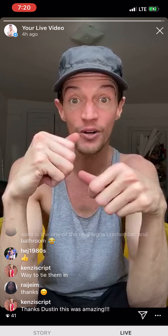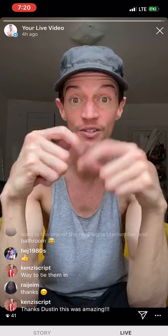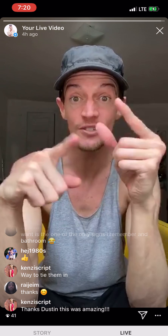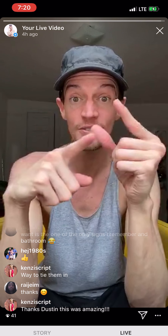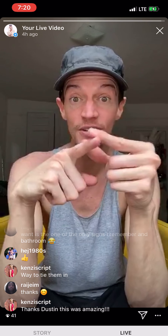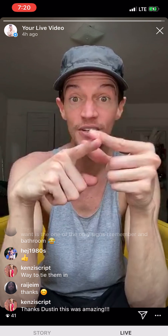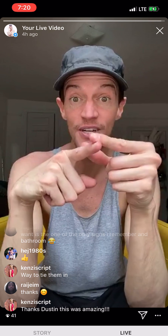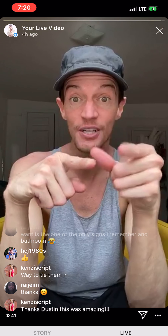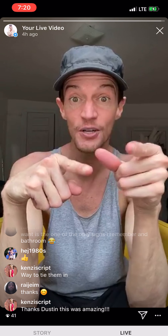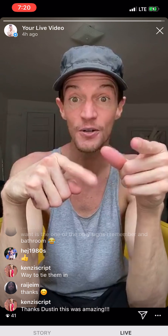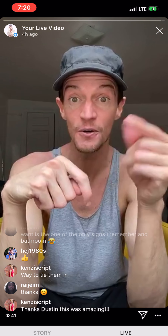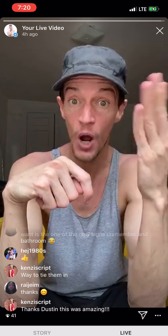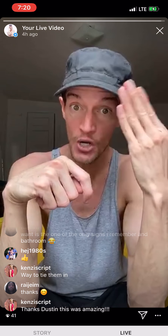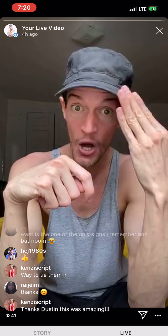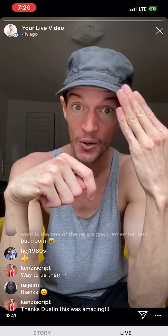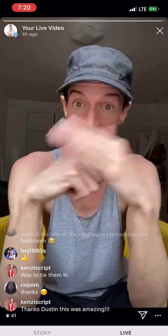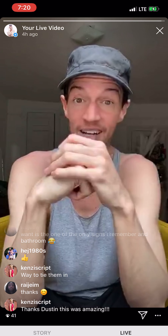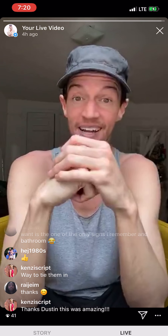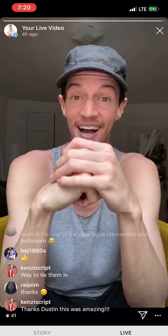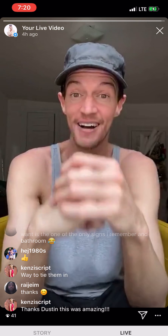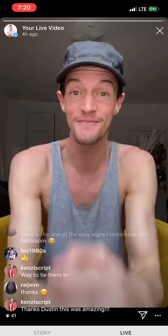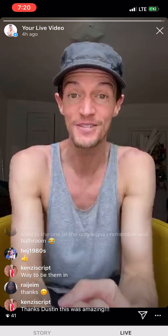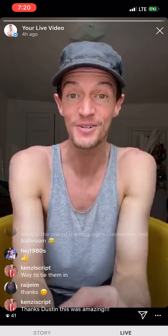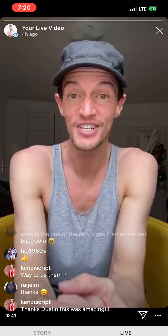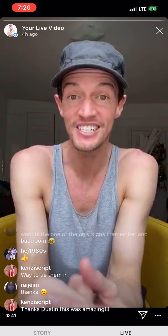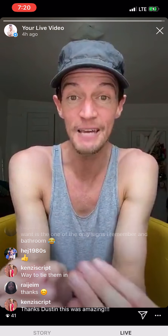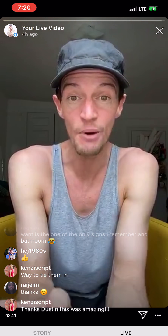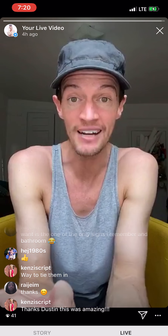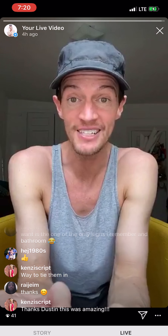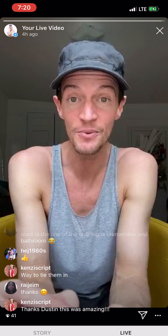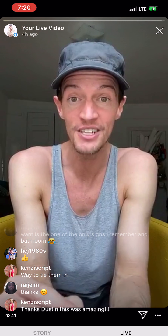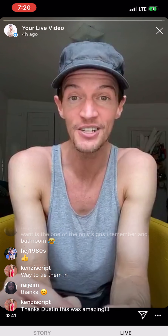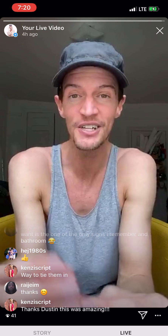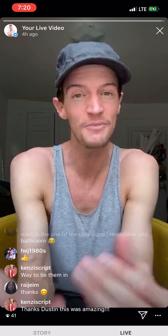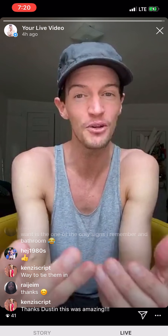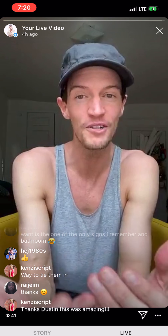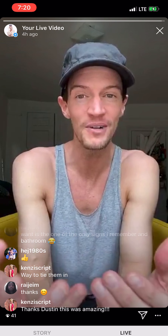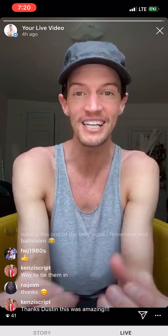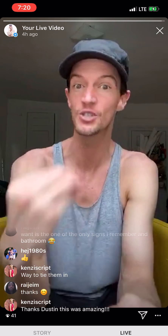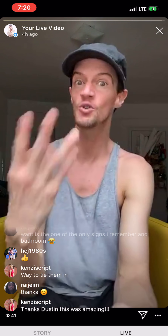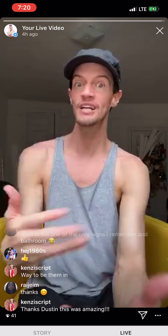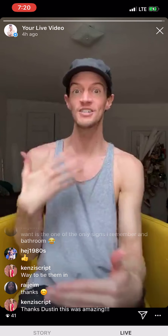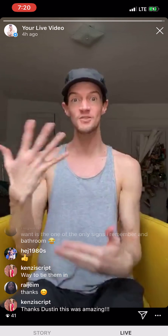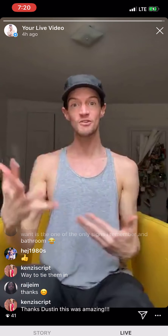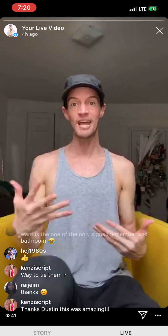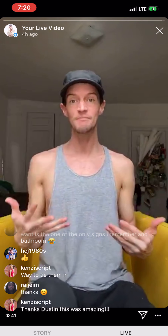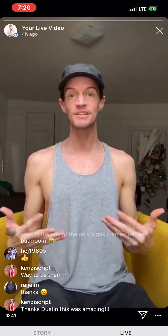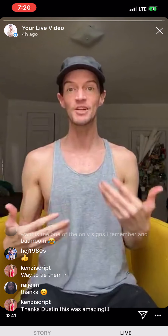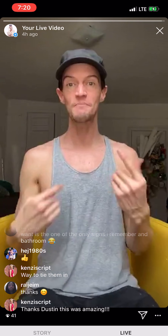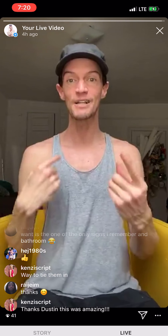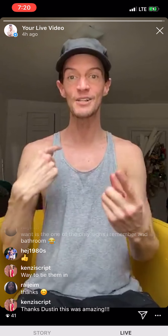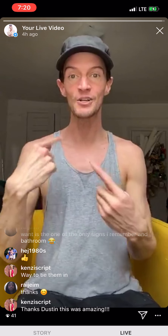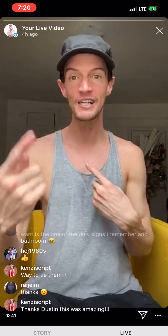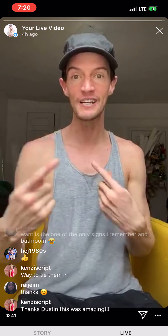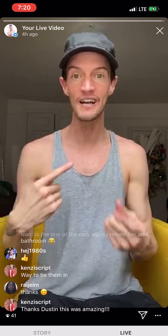you know. Um, so just keep practicing with each other. Keep reviewing. It's great to know the vocabulary, but learning, doing